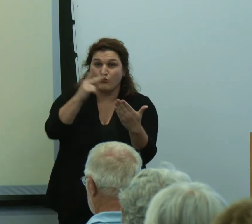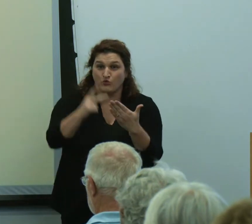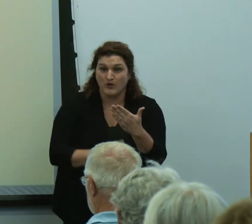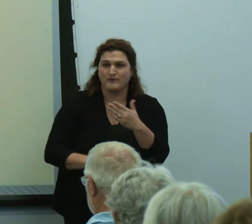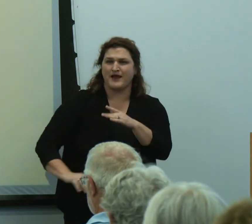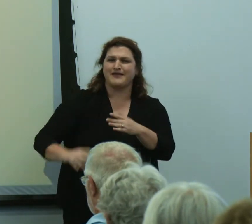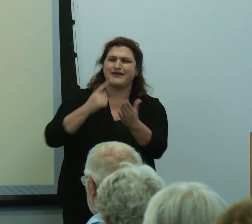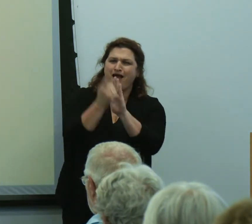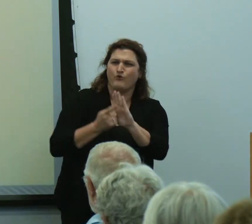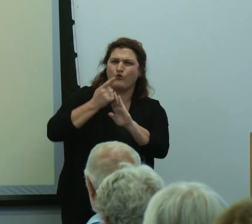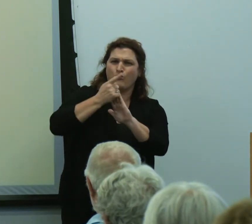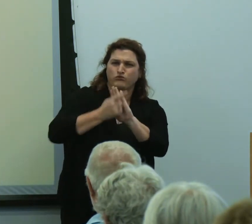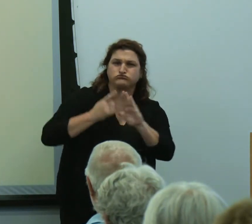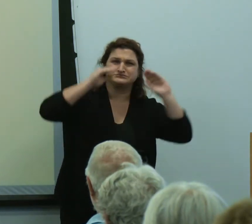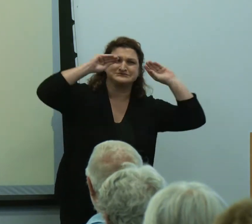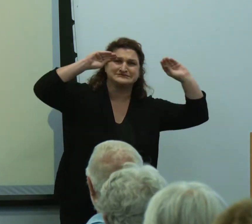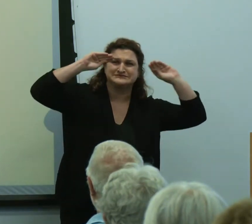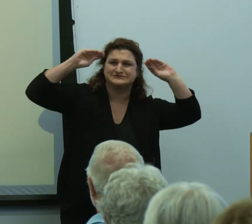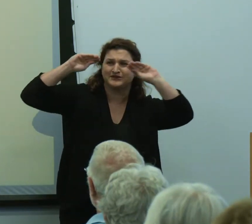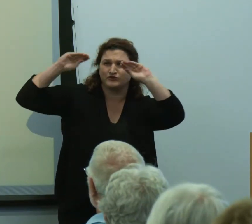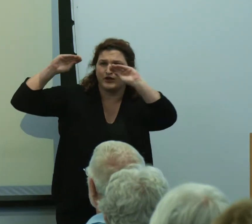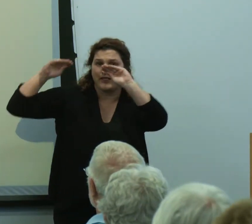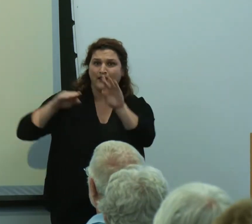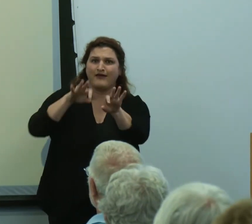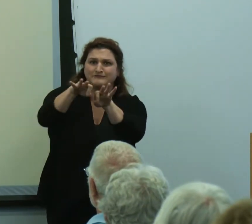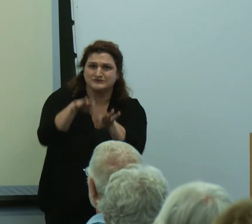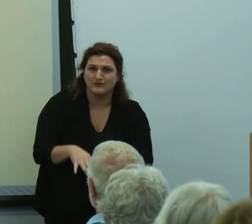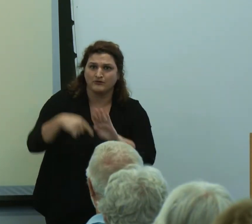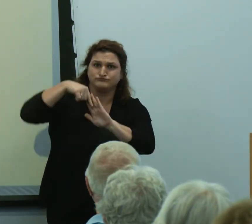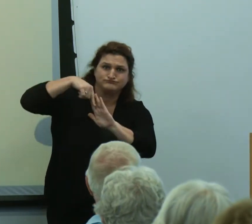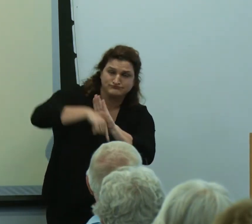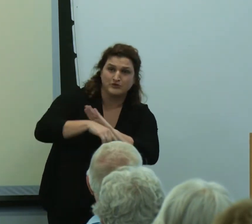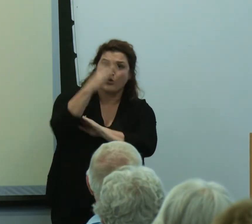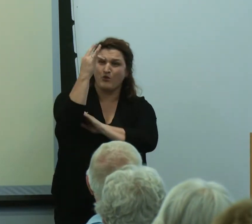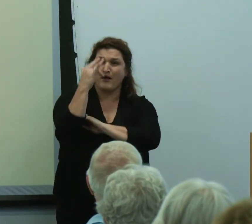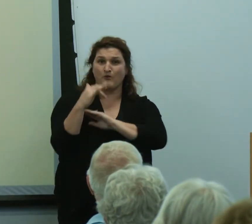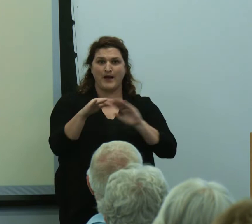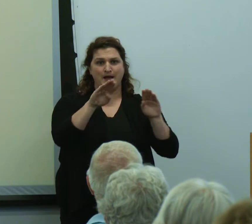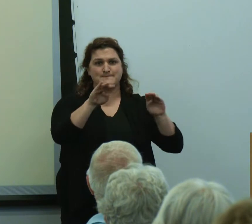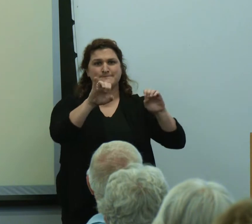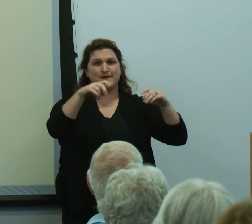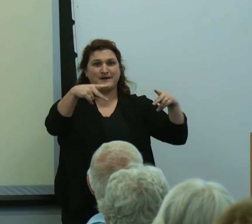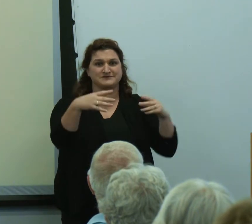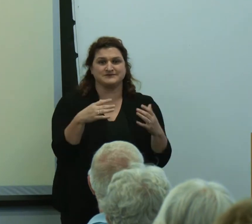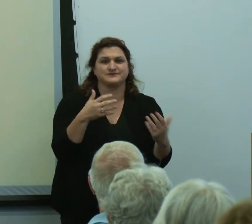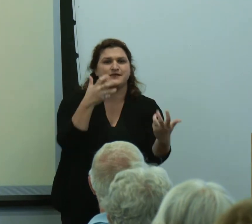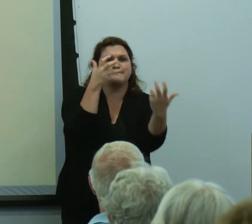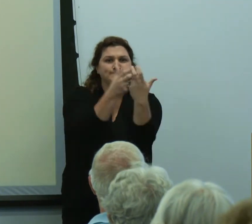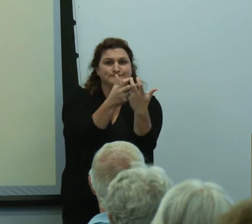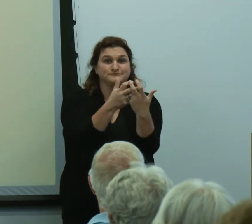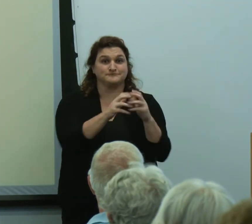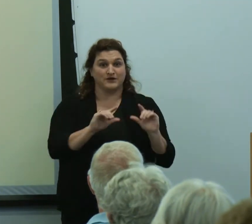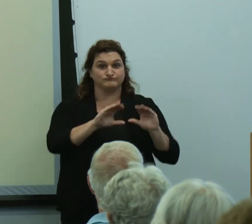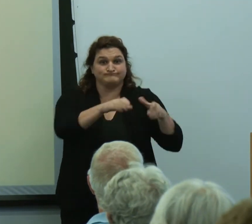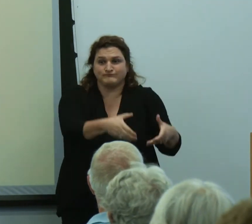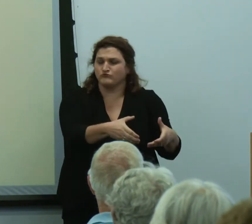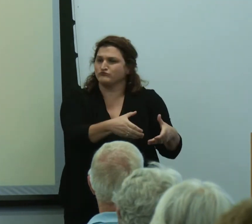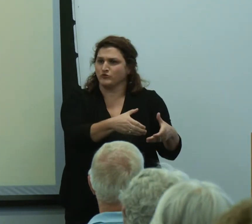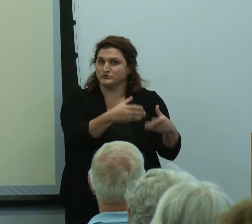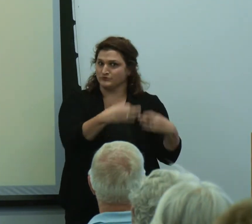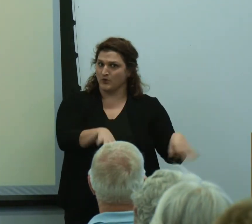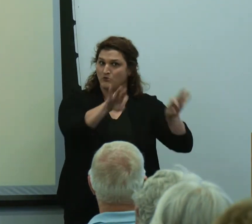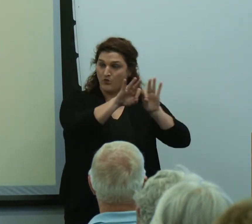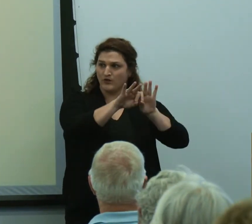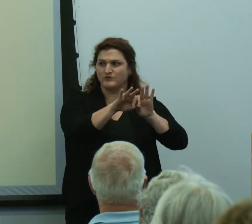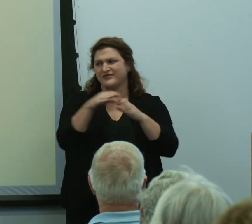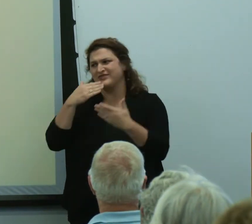community about the redistricting process and why fair maps matter. Also, a profound thank you to our panel